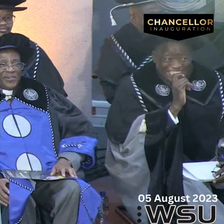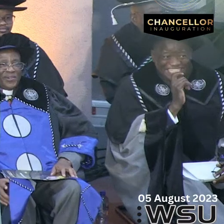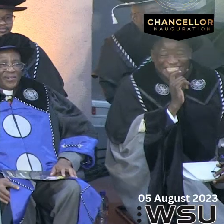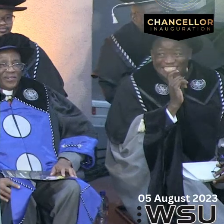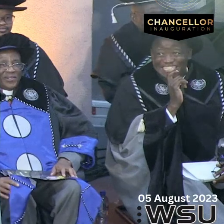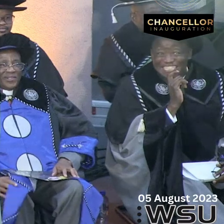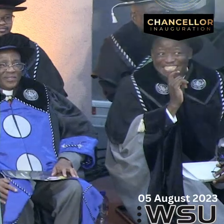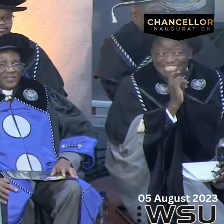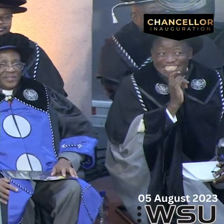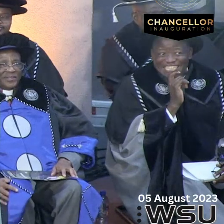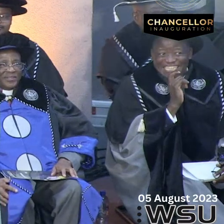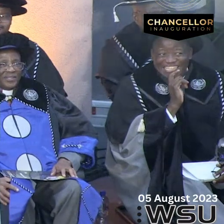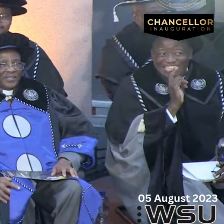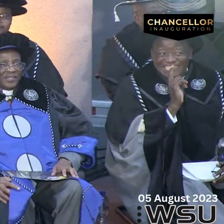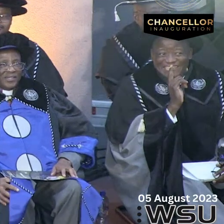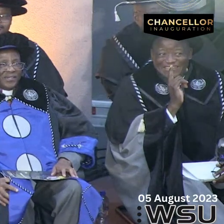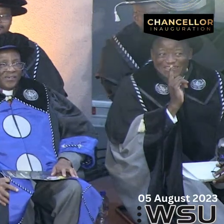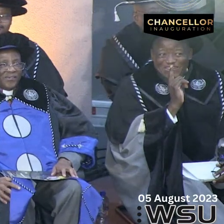ngabani na.